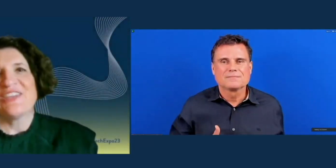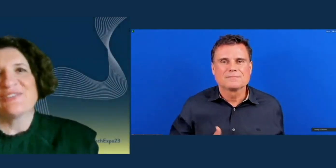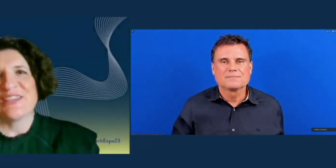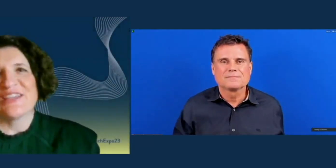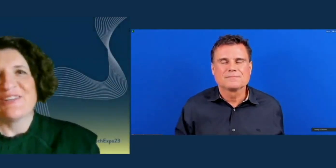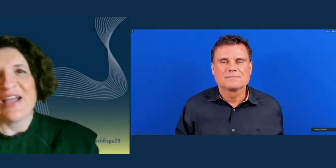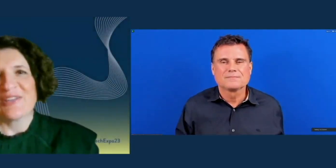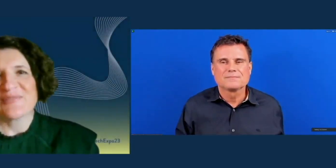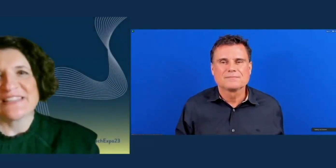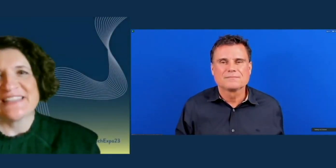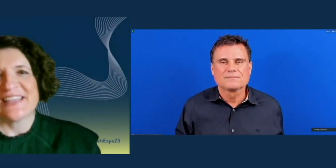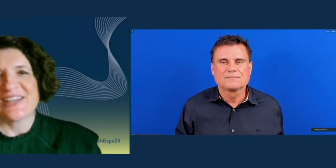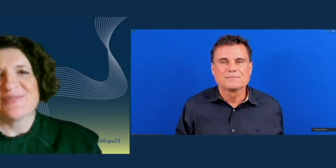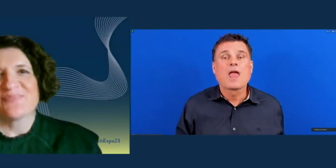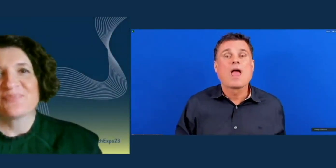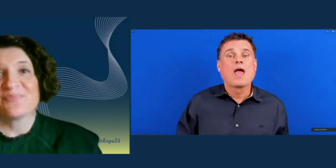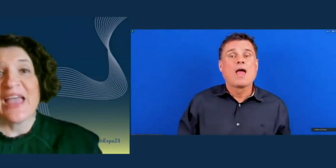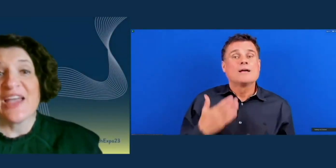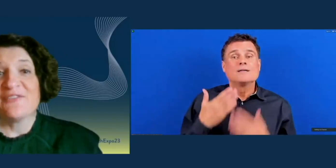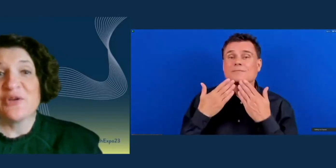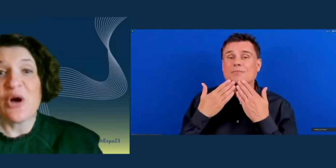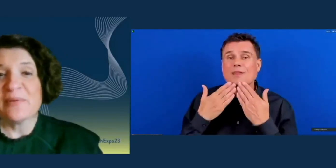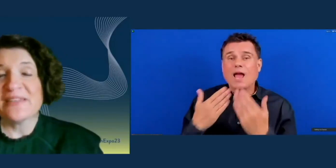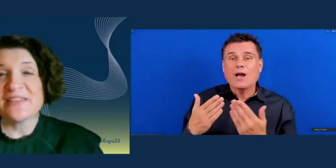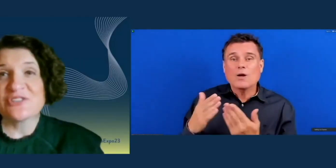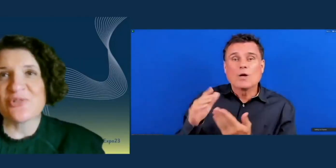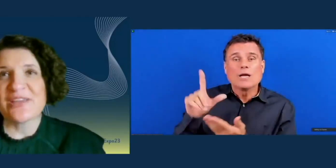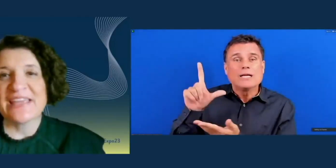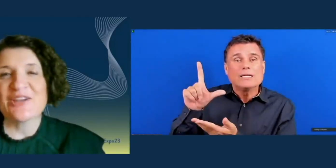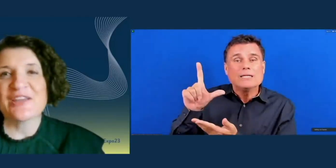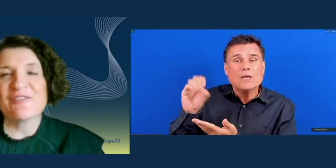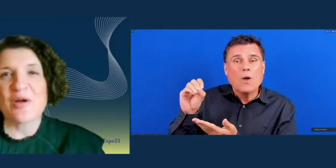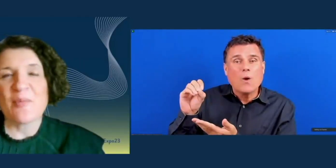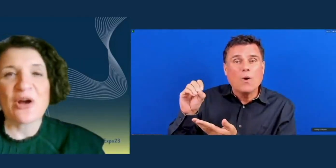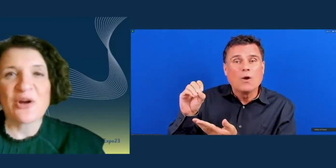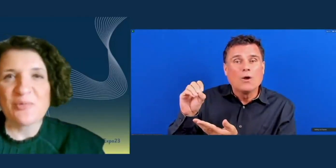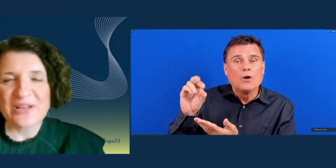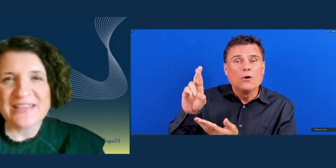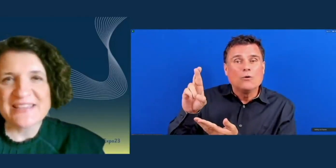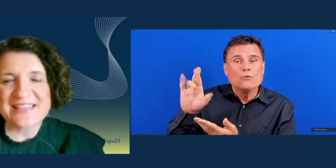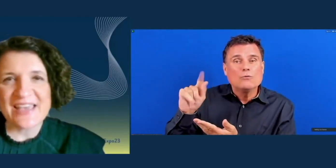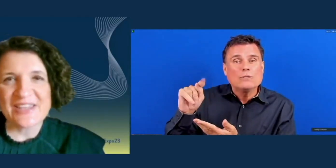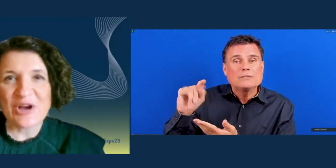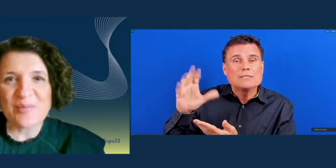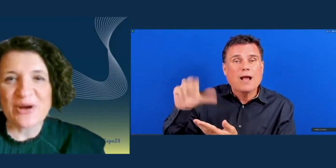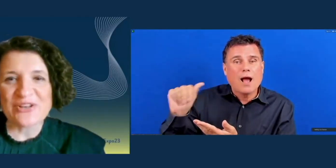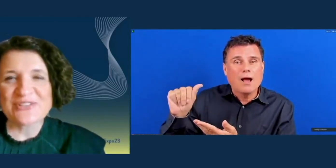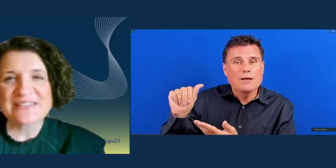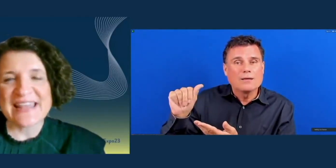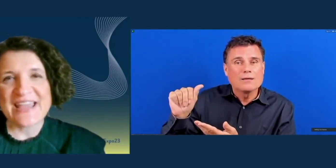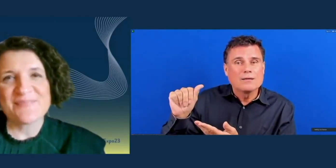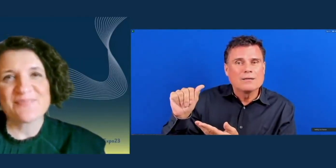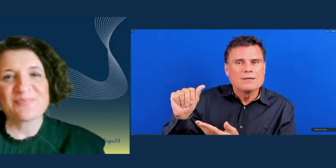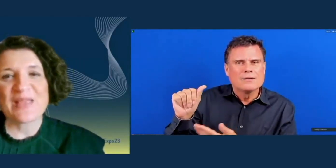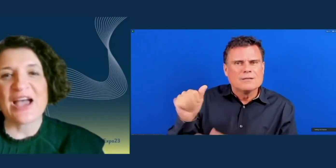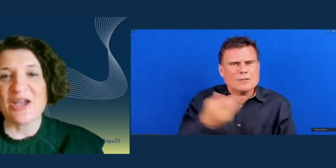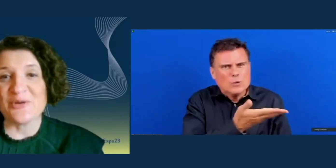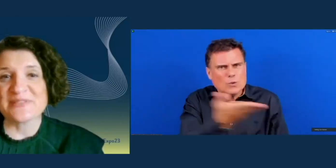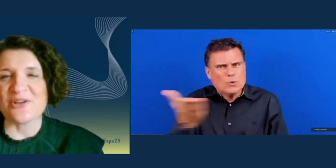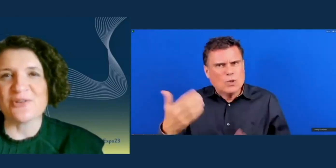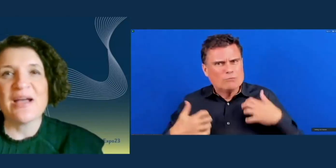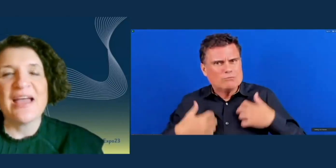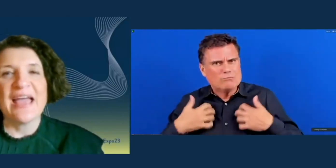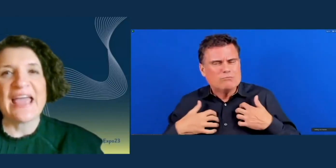Thank you, Leo and Ritika. Have you all been enjoying hearing from our awardees and our partners today? I